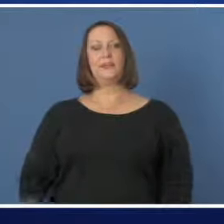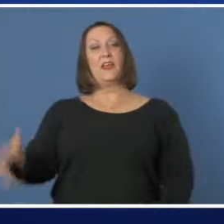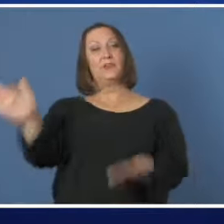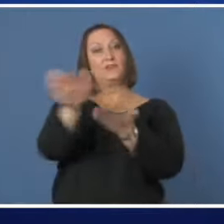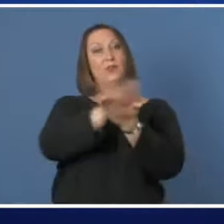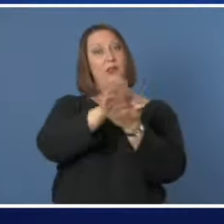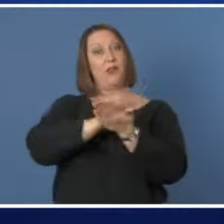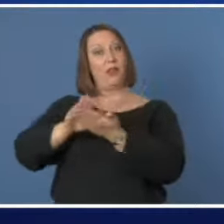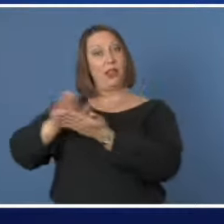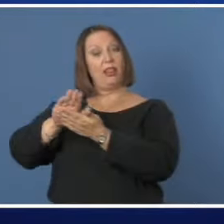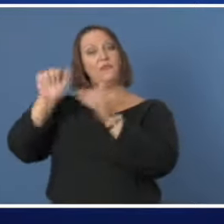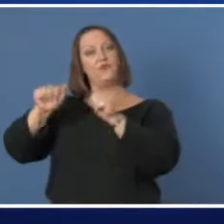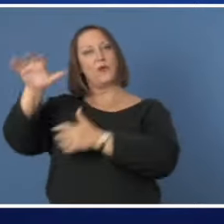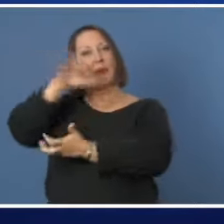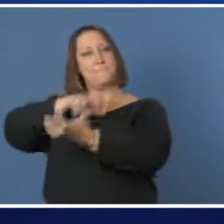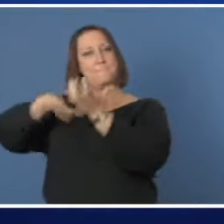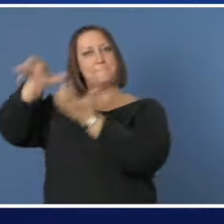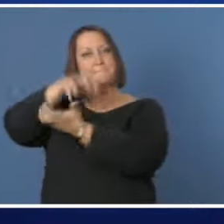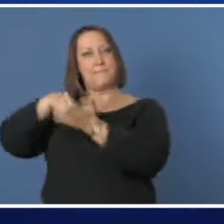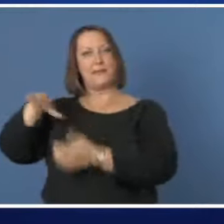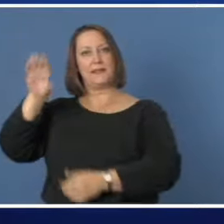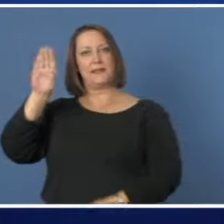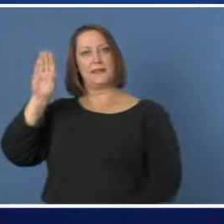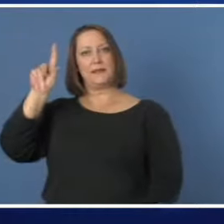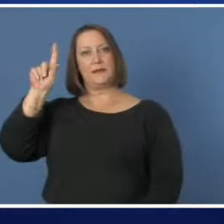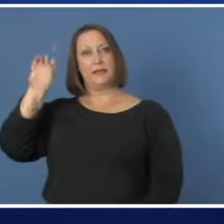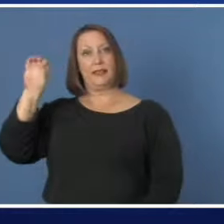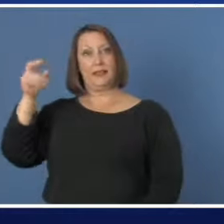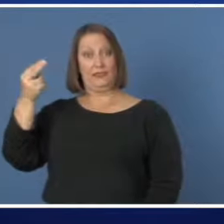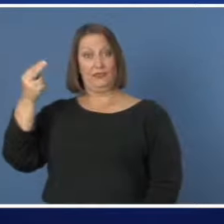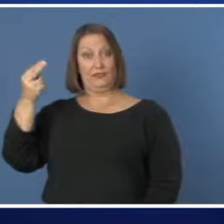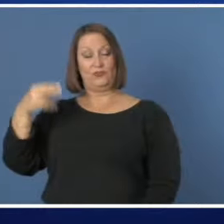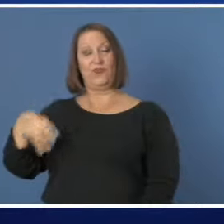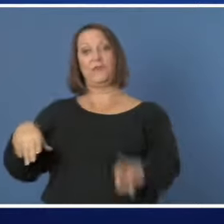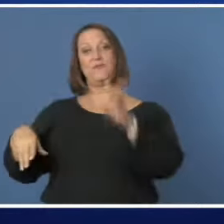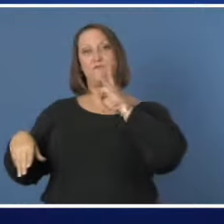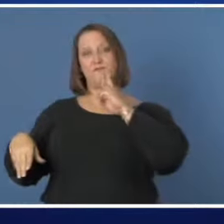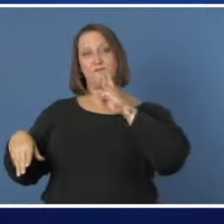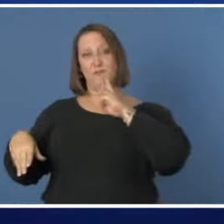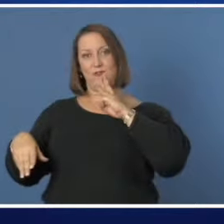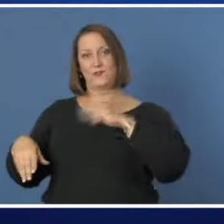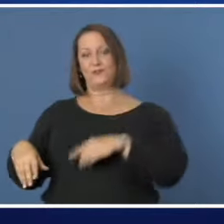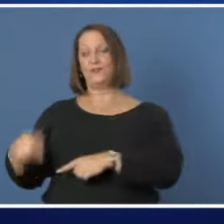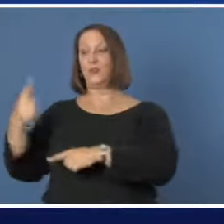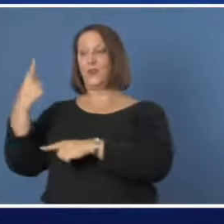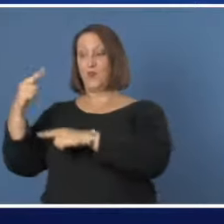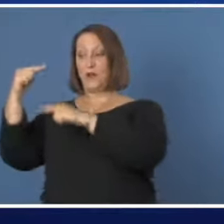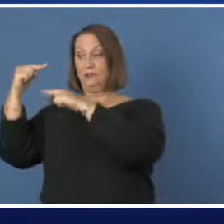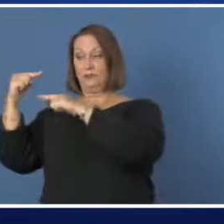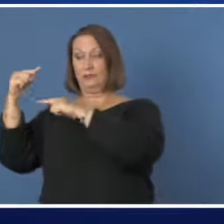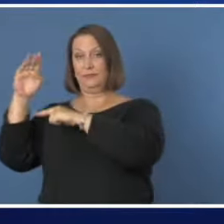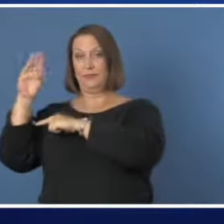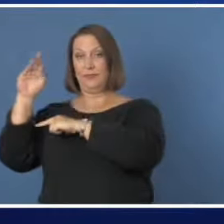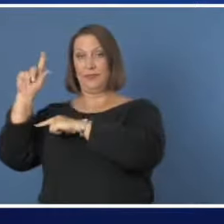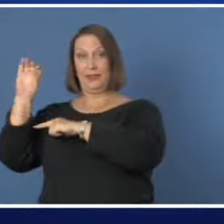Use a solution of one part household bleach to nine parts water